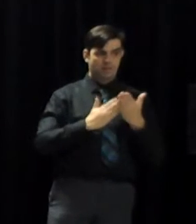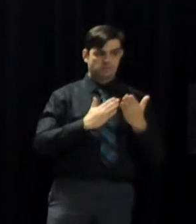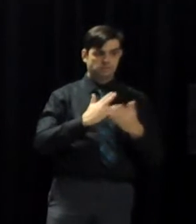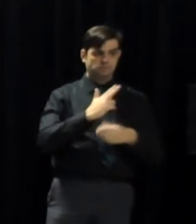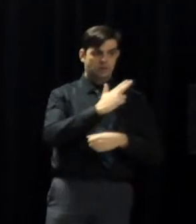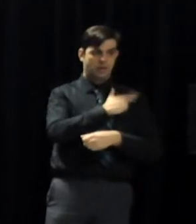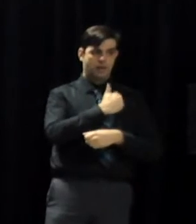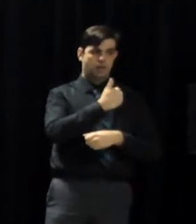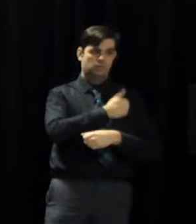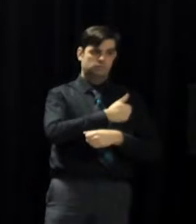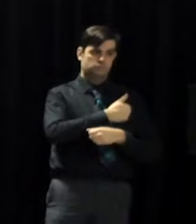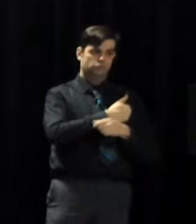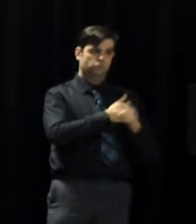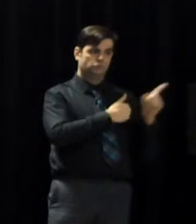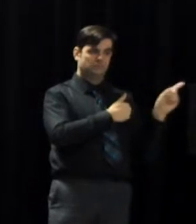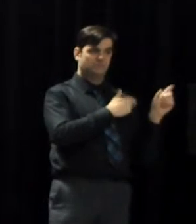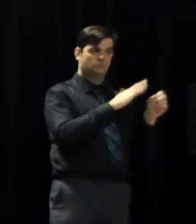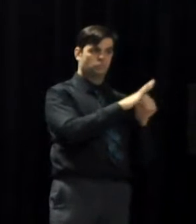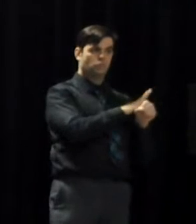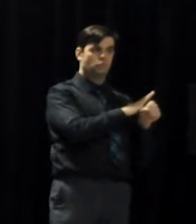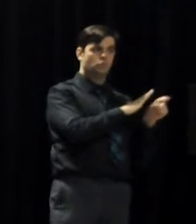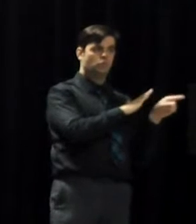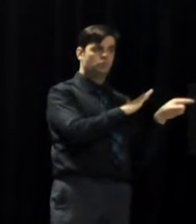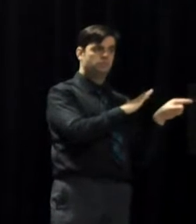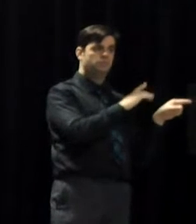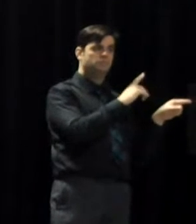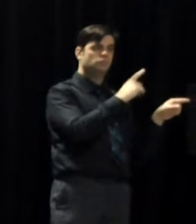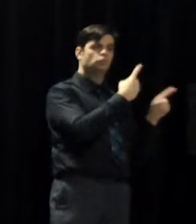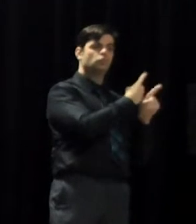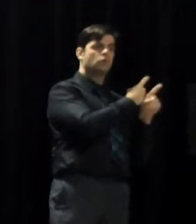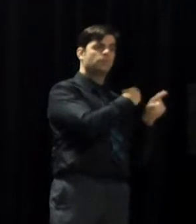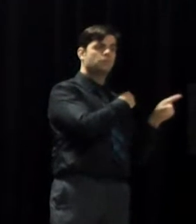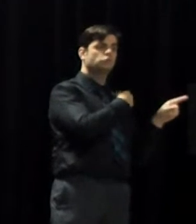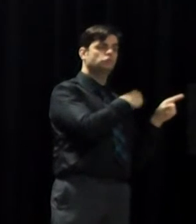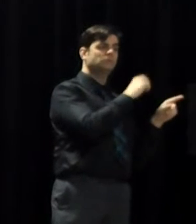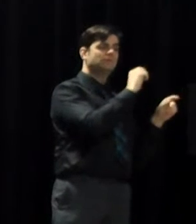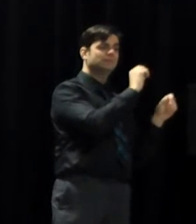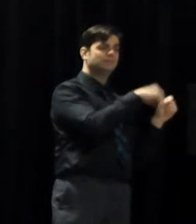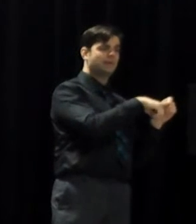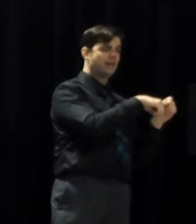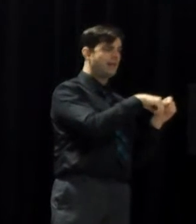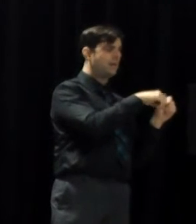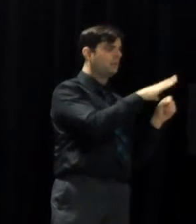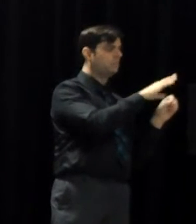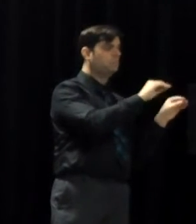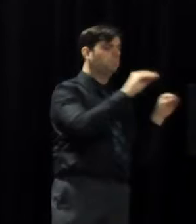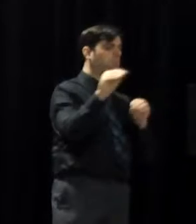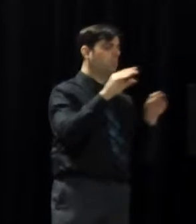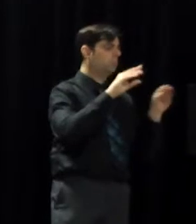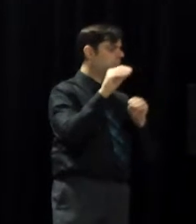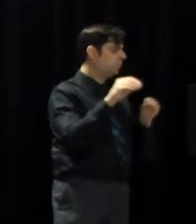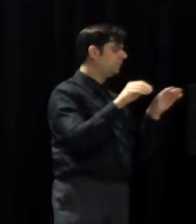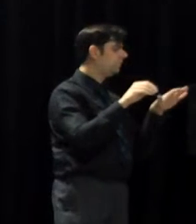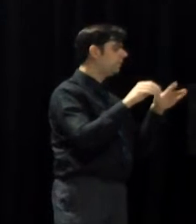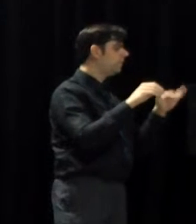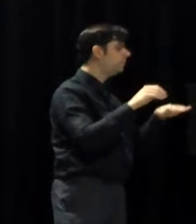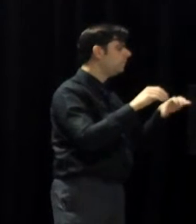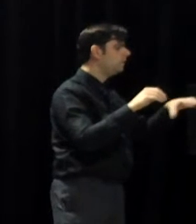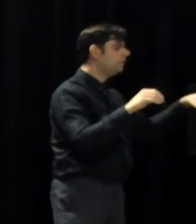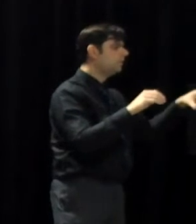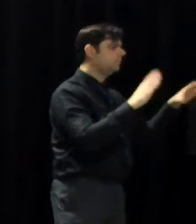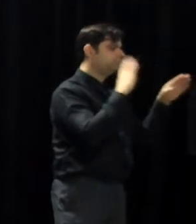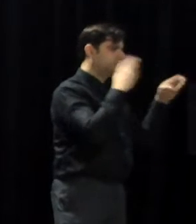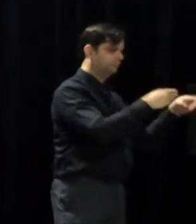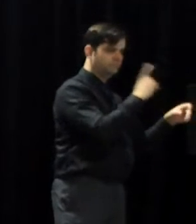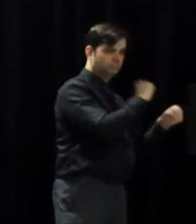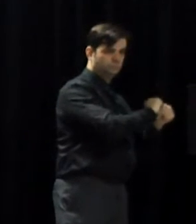people out in future days to continue increasing COVID capacity? Yeah, so the numbers, what I think is important with